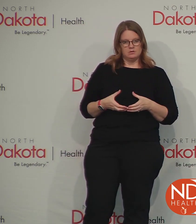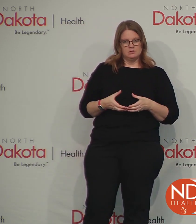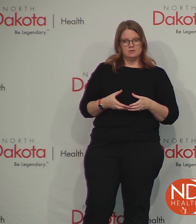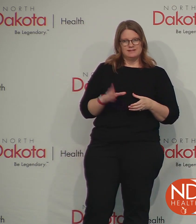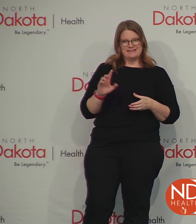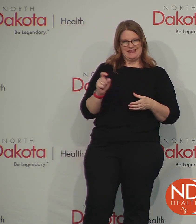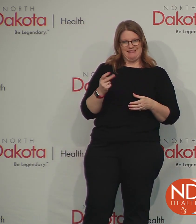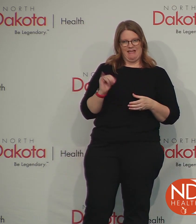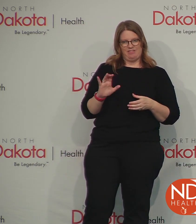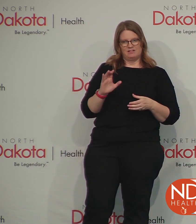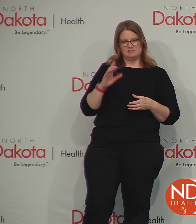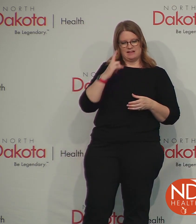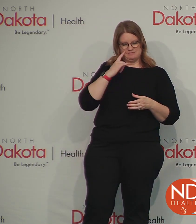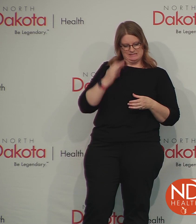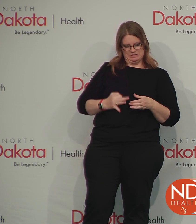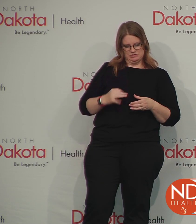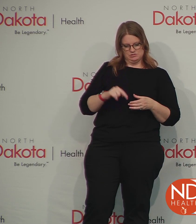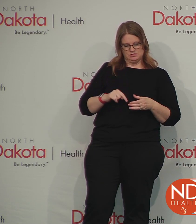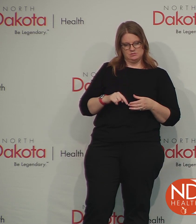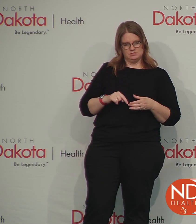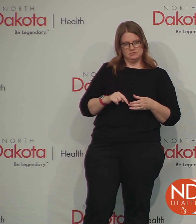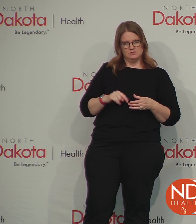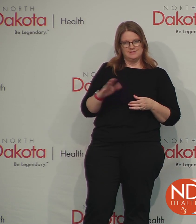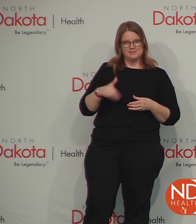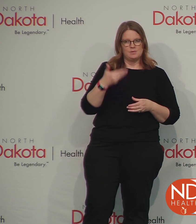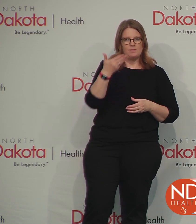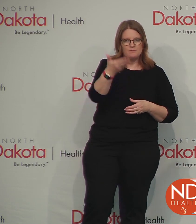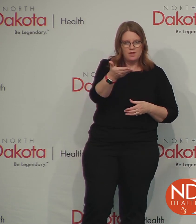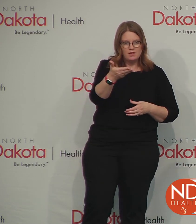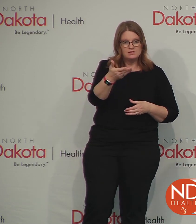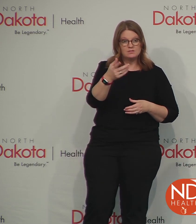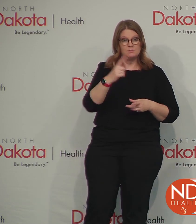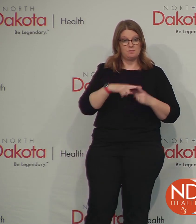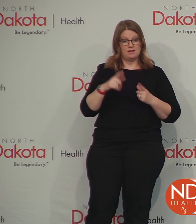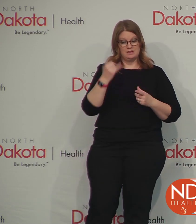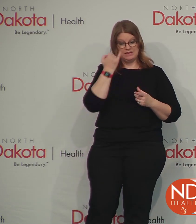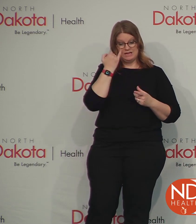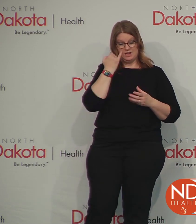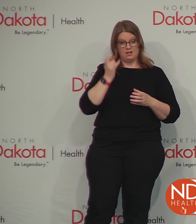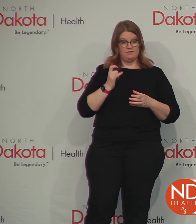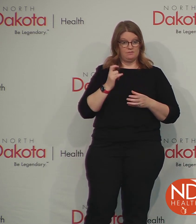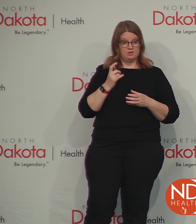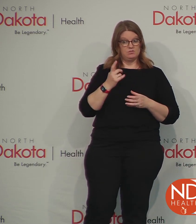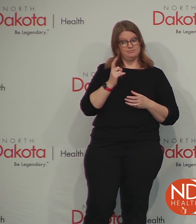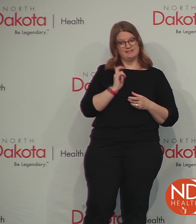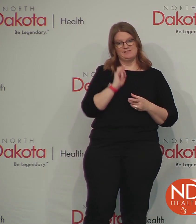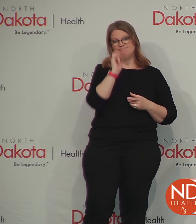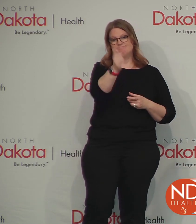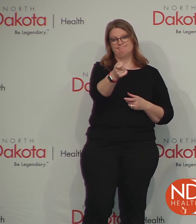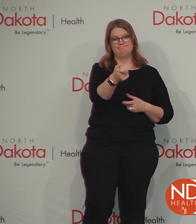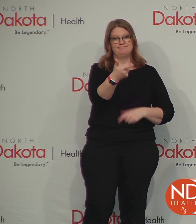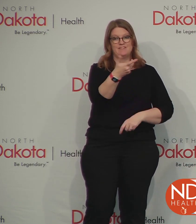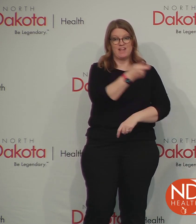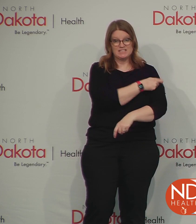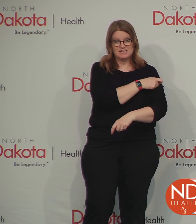They want some of that guidance. But once it's in providers' hands, it's up to them to